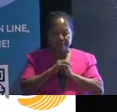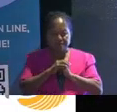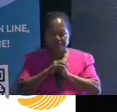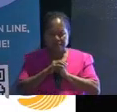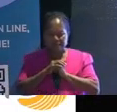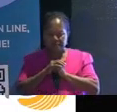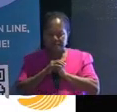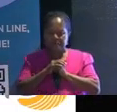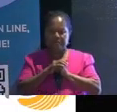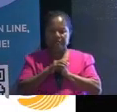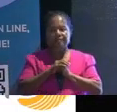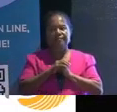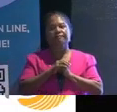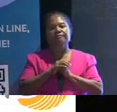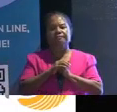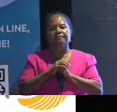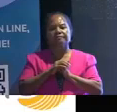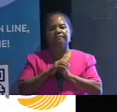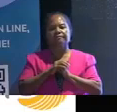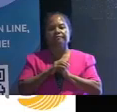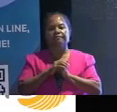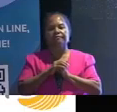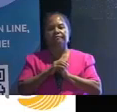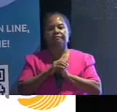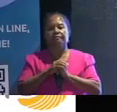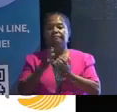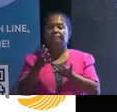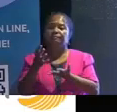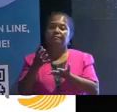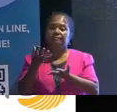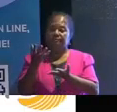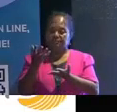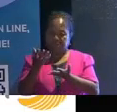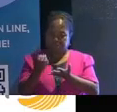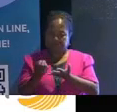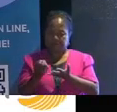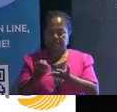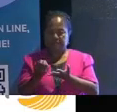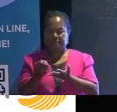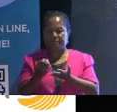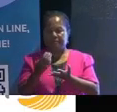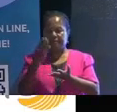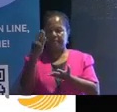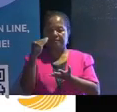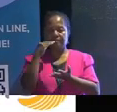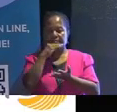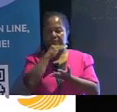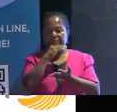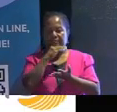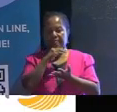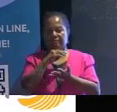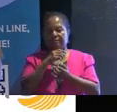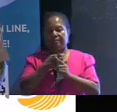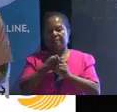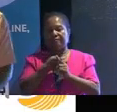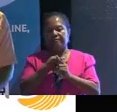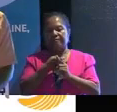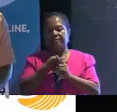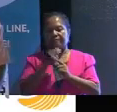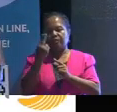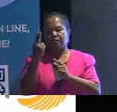TI earns 400 kina per week, and he has 2 dependents. So